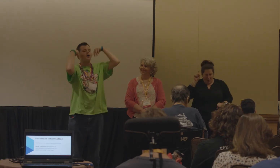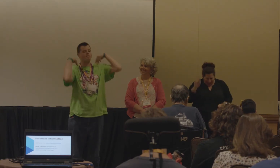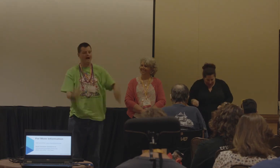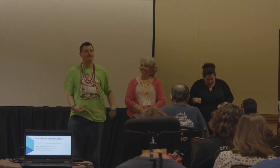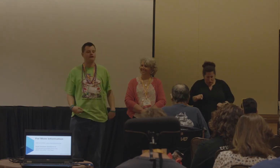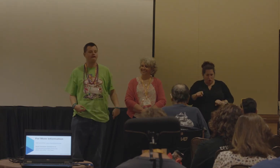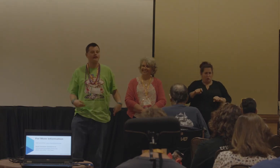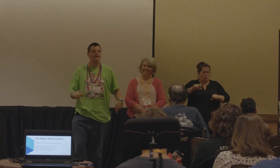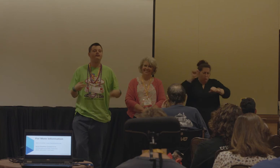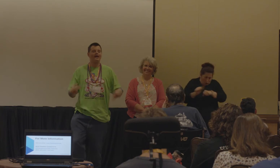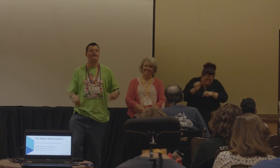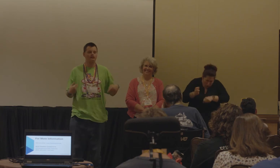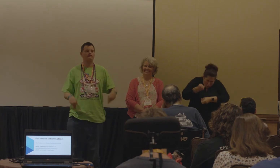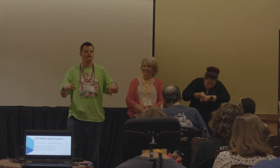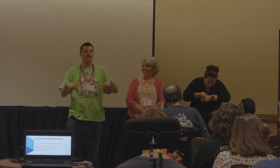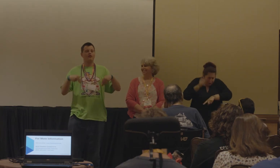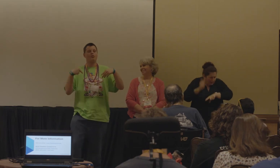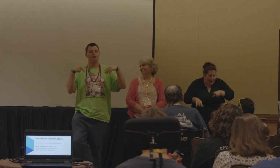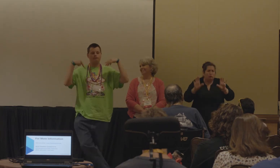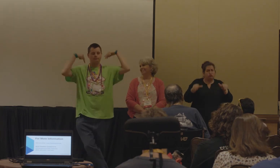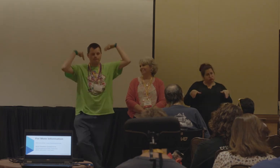to apply yourself. You can't just